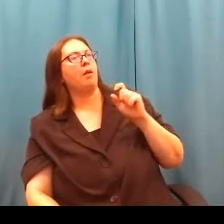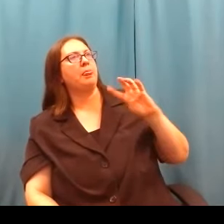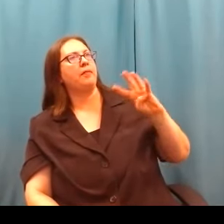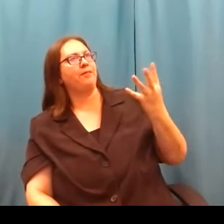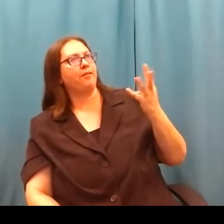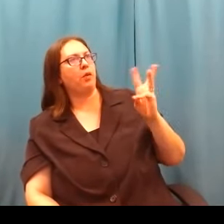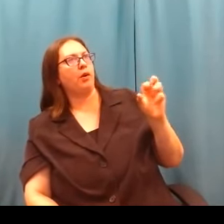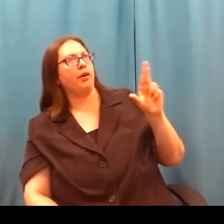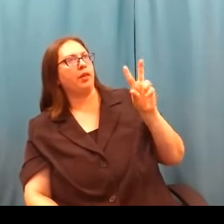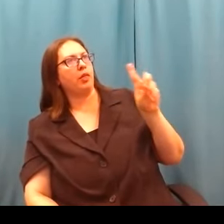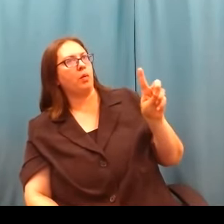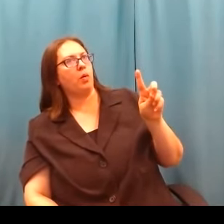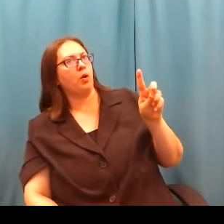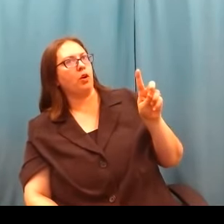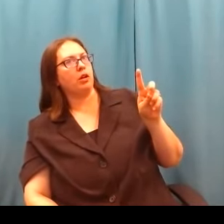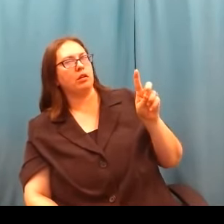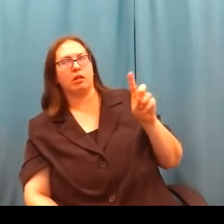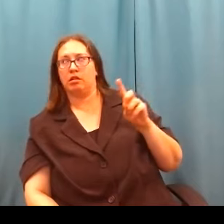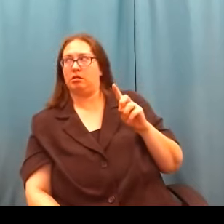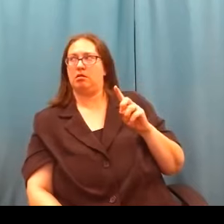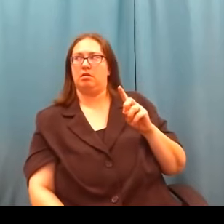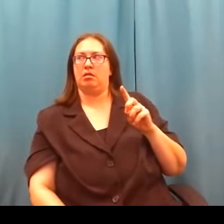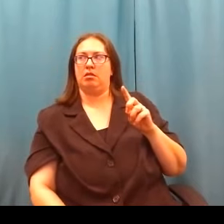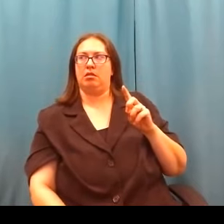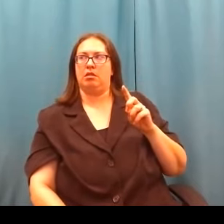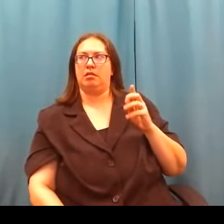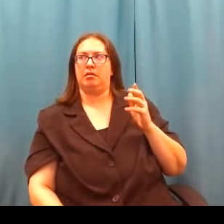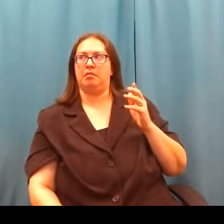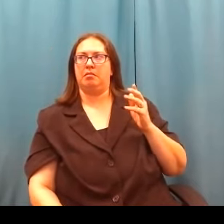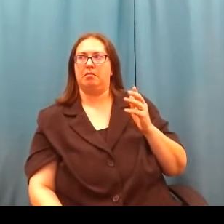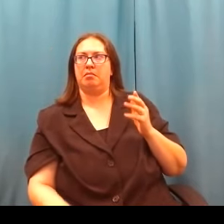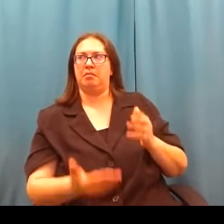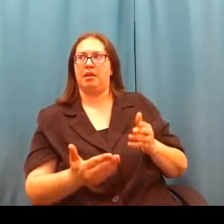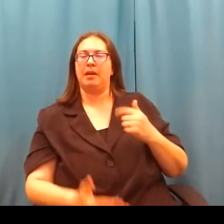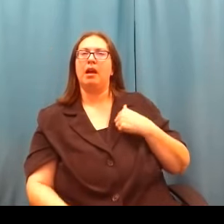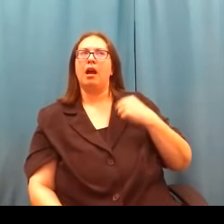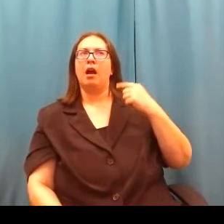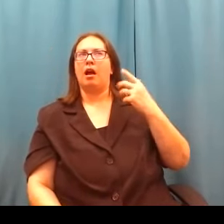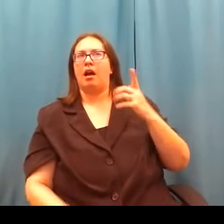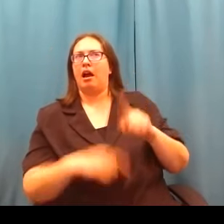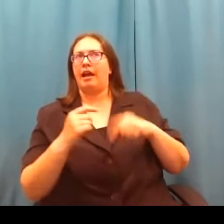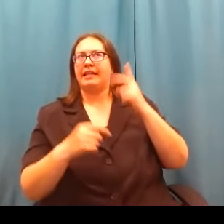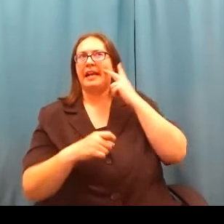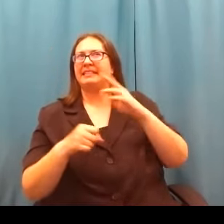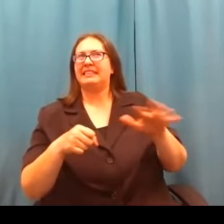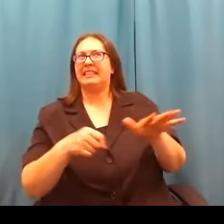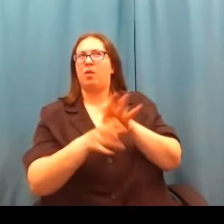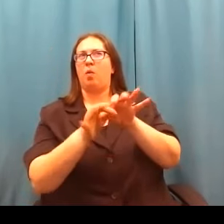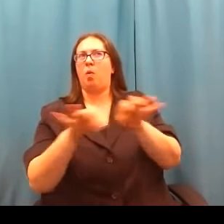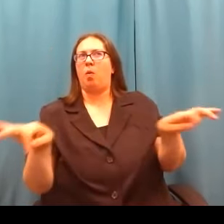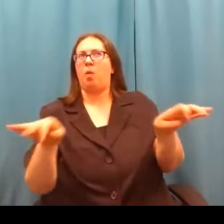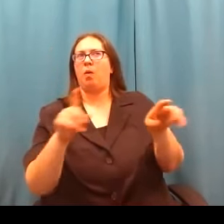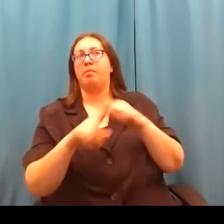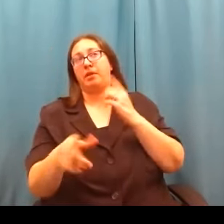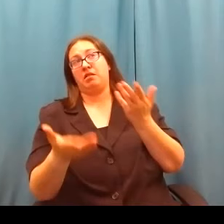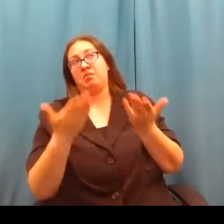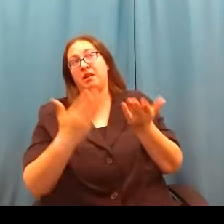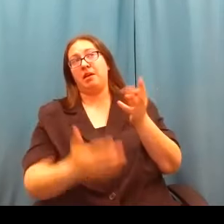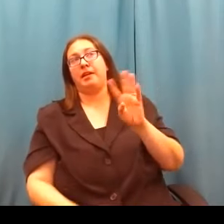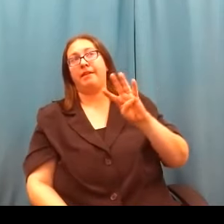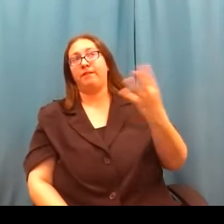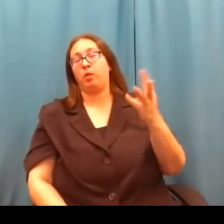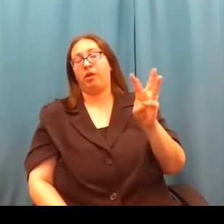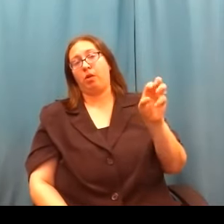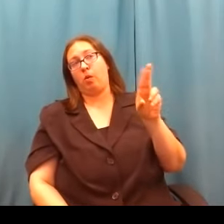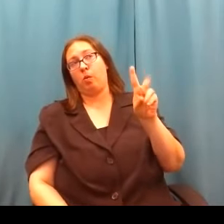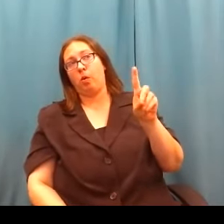like. Maybe. Yeah. It's cut off here. It says 4th W. So okay. Maybe she Hi, means Tyrika. 4th Ward. How are you? So her